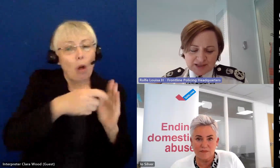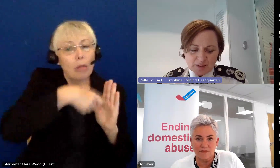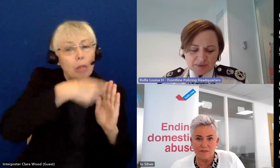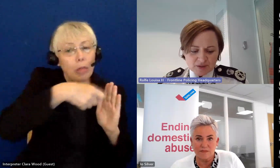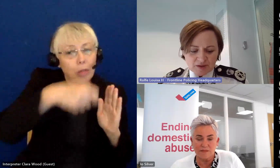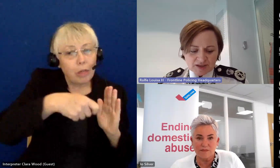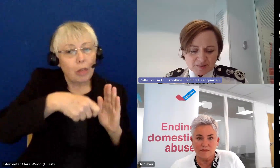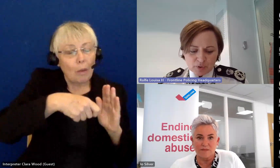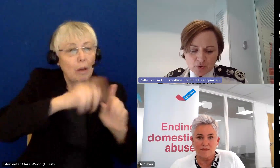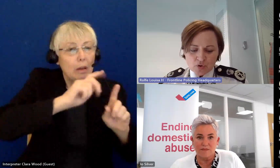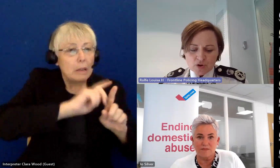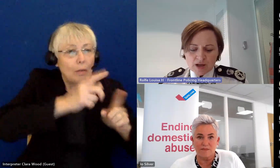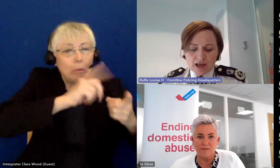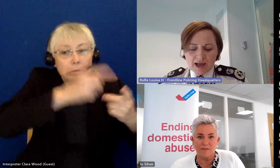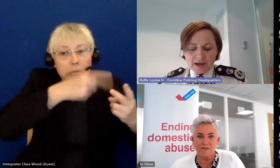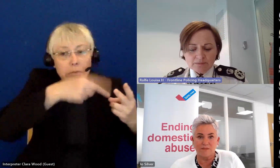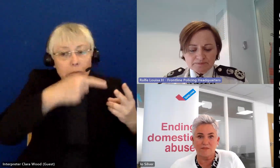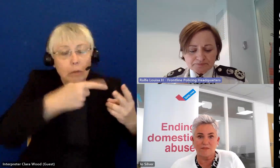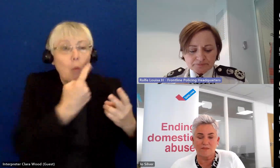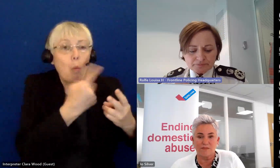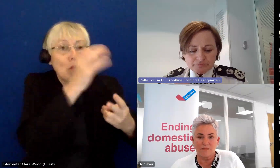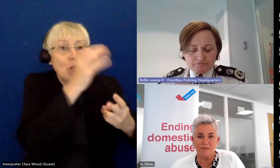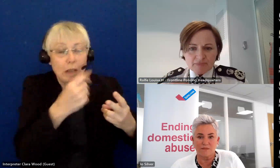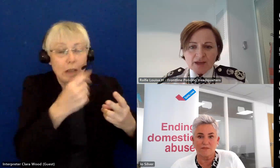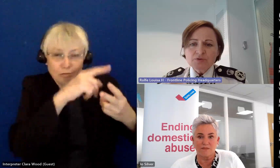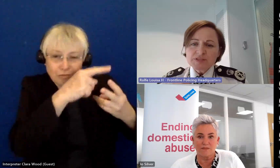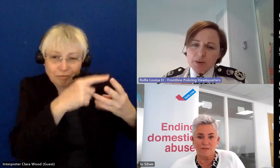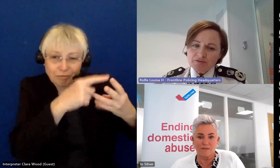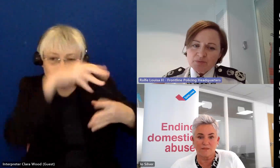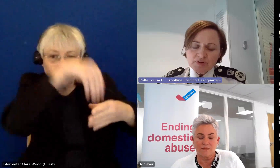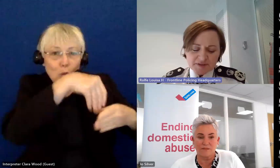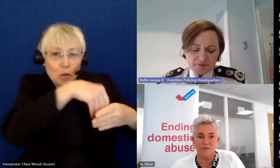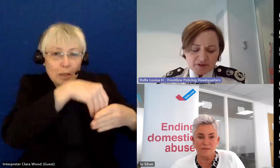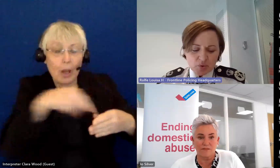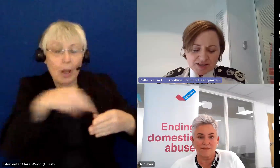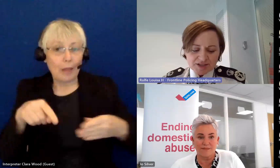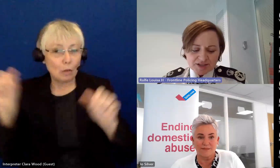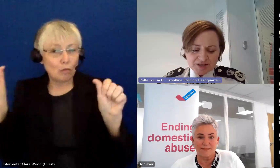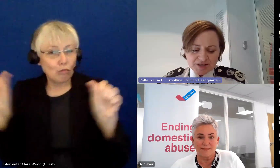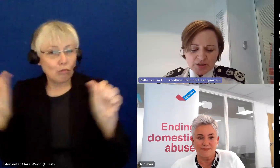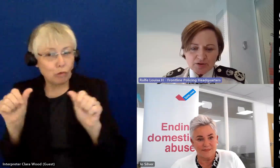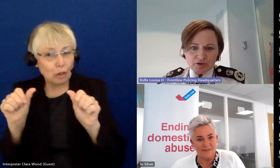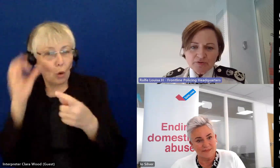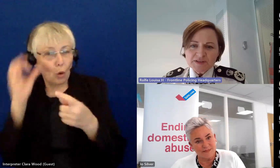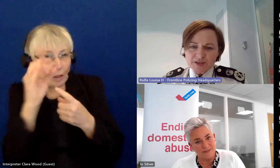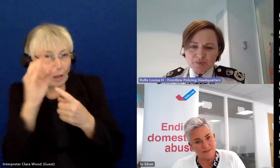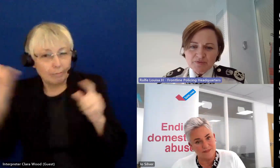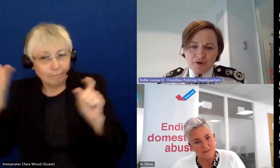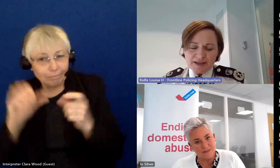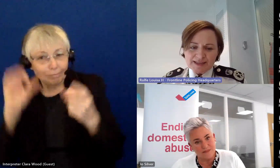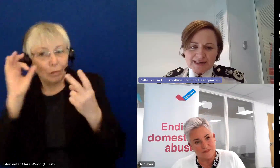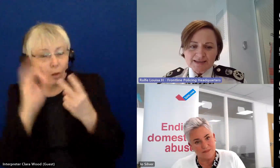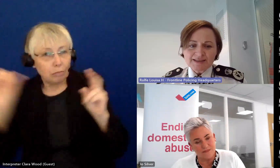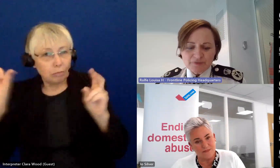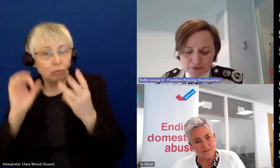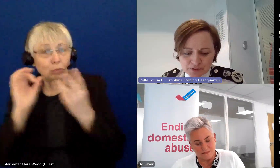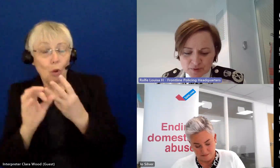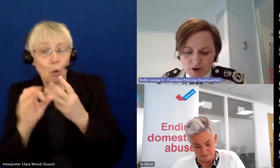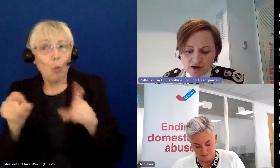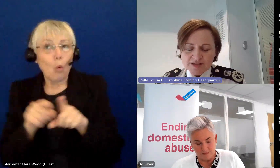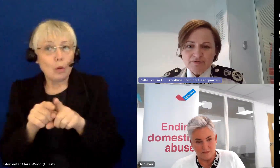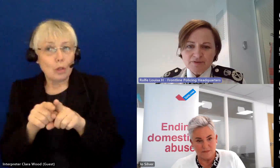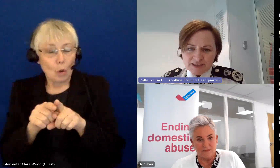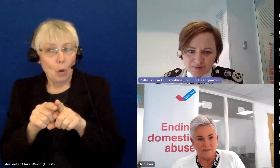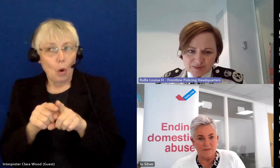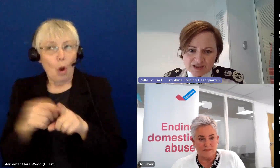different concepts to explore. And also it removes some of the questions we knew that officers were finding it difficult